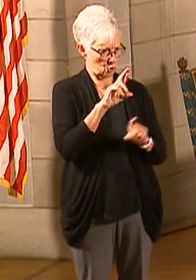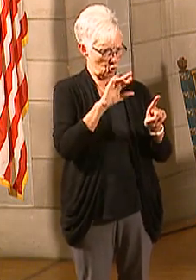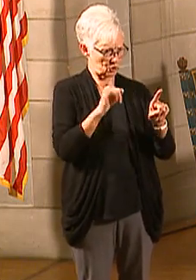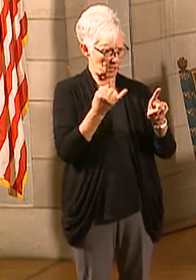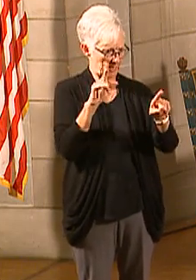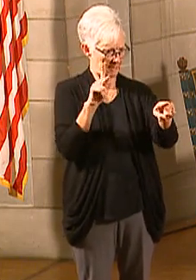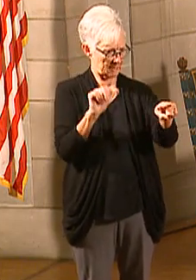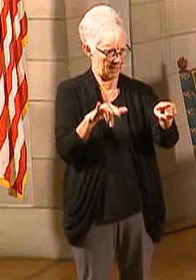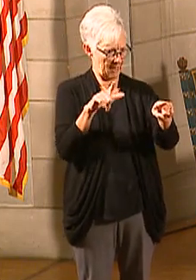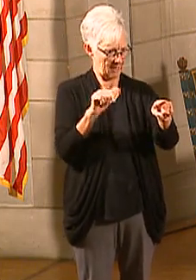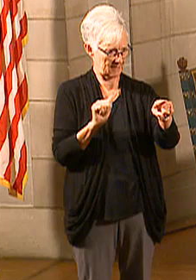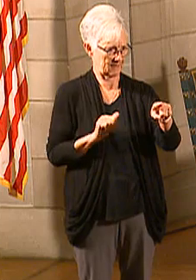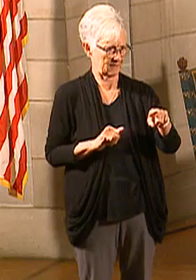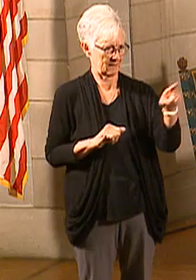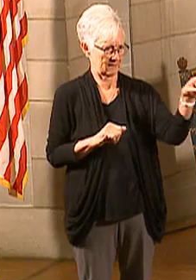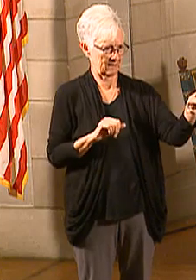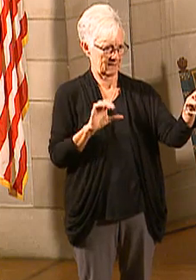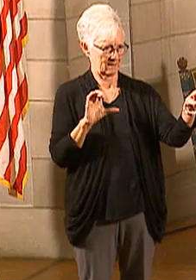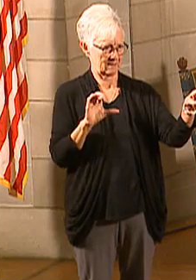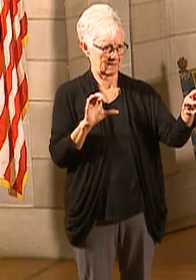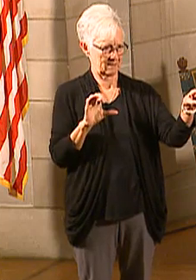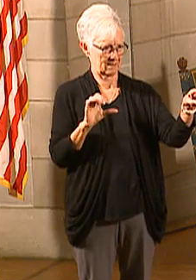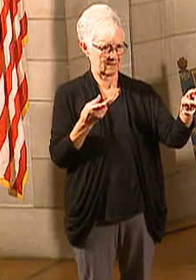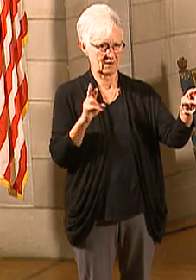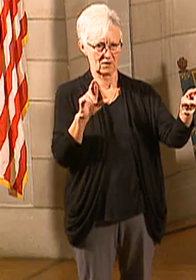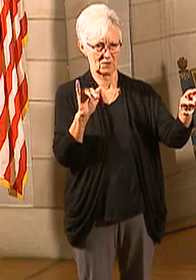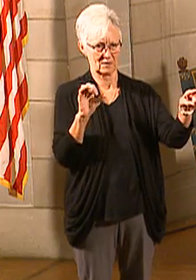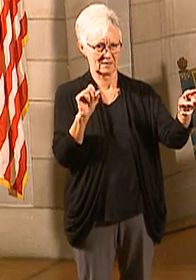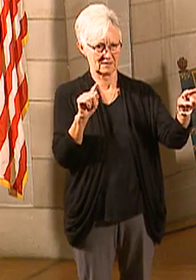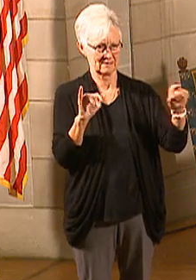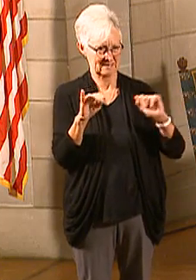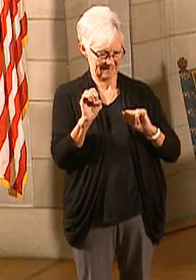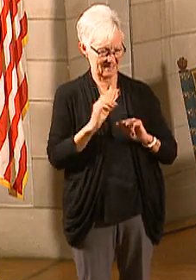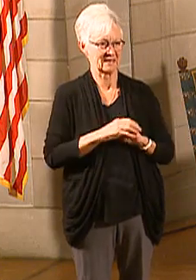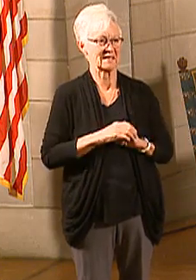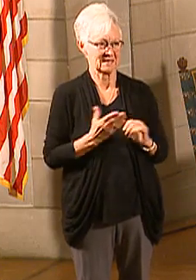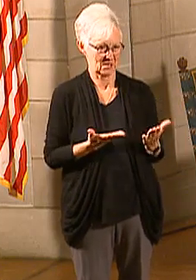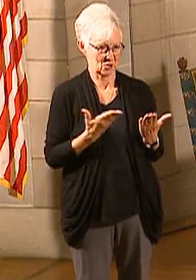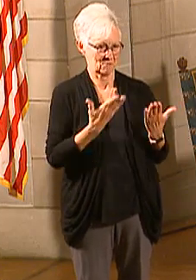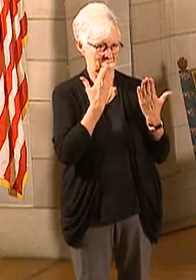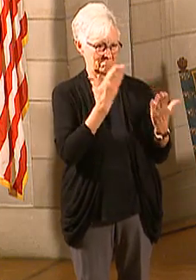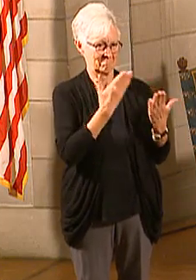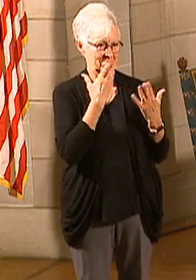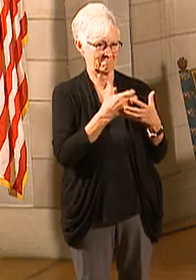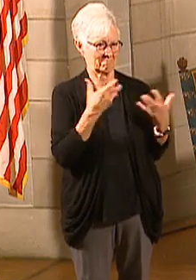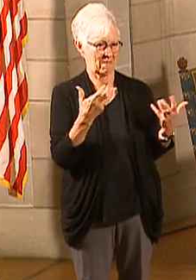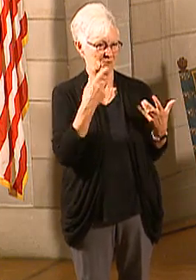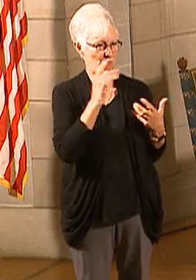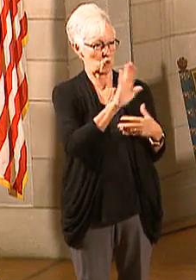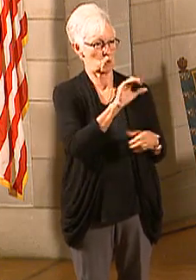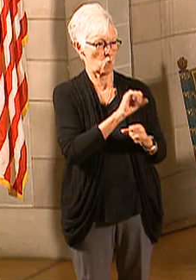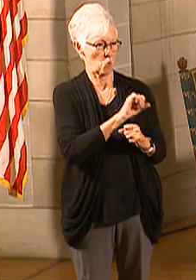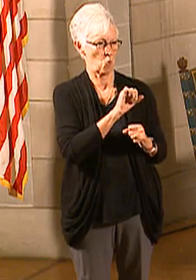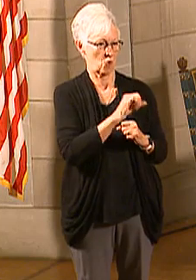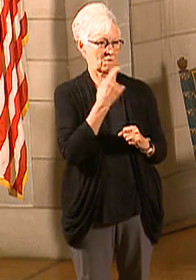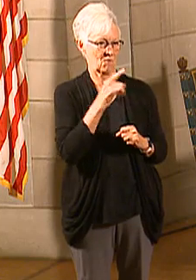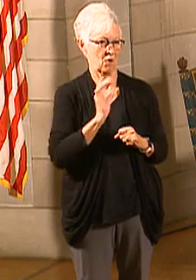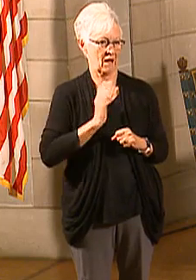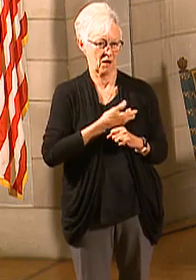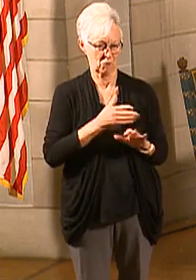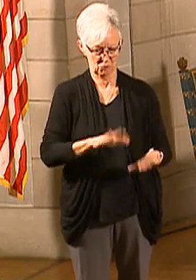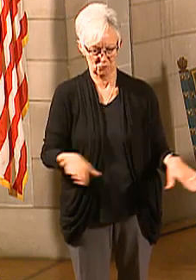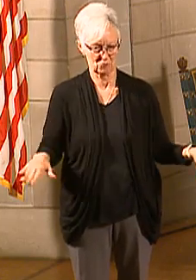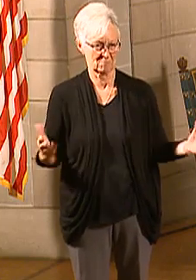Kayla? Kayla and Kristen? Christy, okay, great. Well, thank you very much for what you do for our children here in Nebraska.